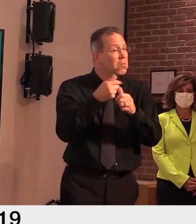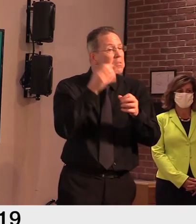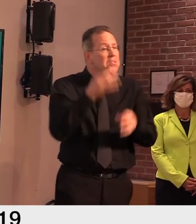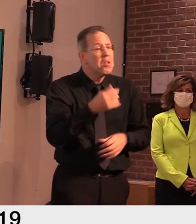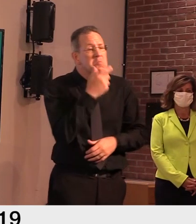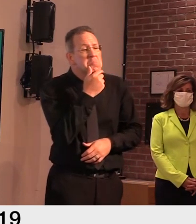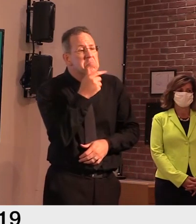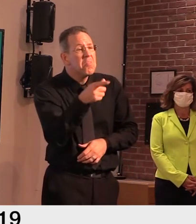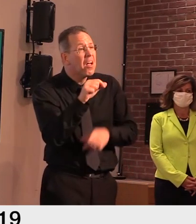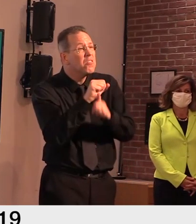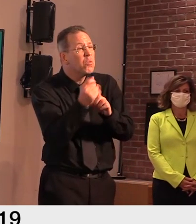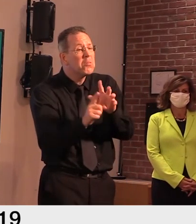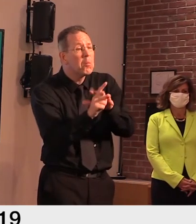transparency in the days to come.